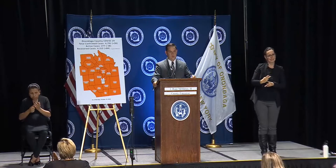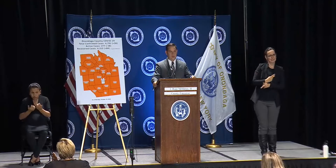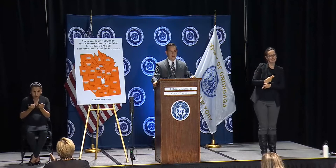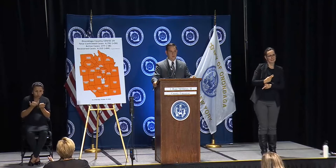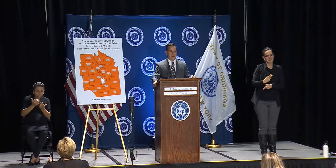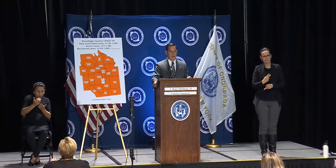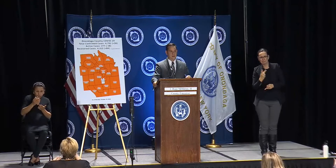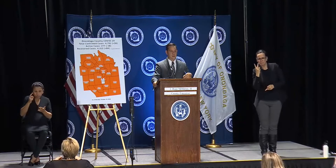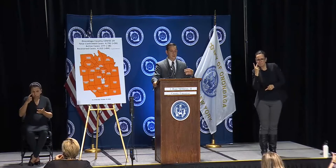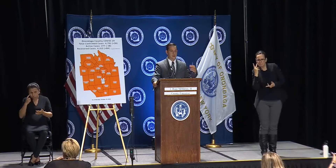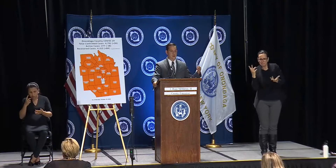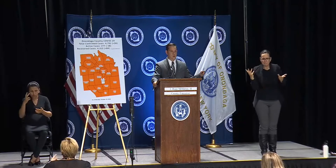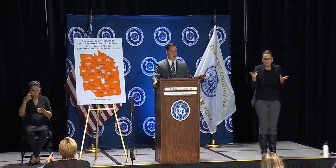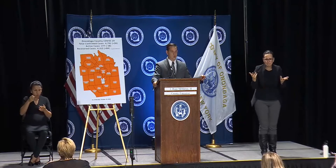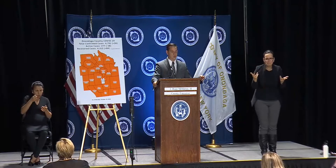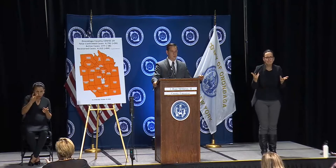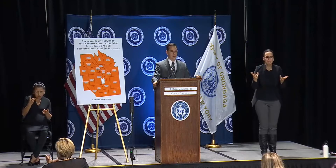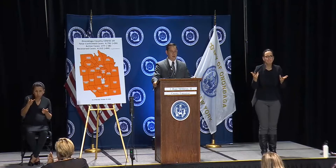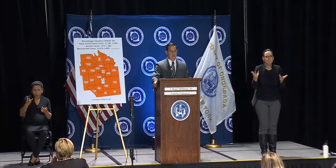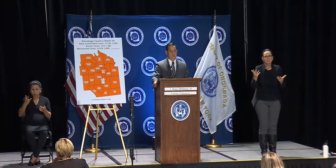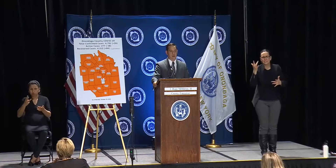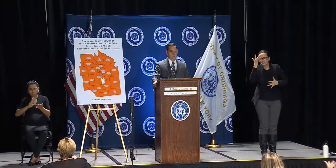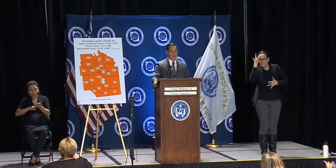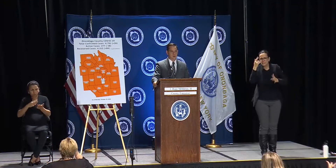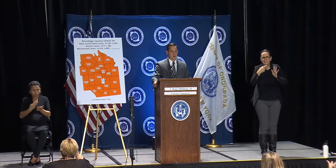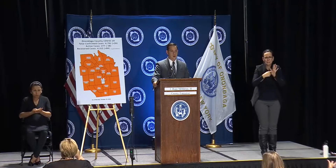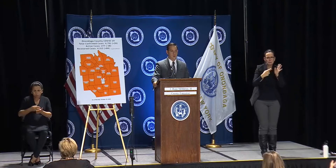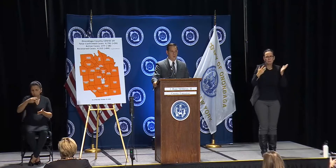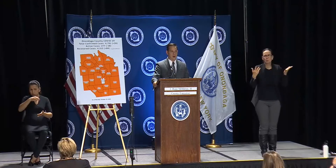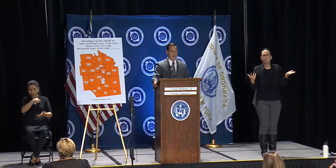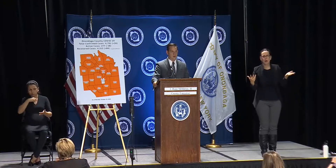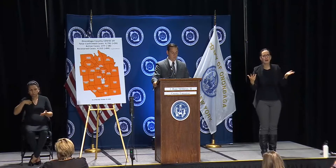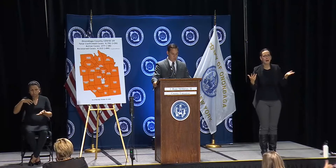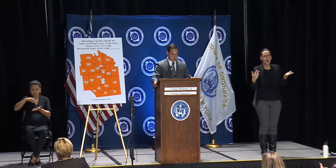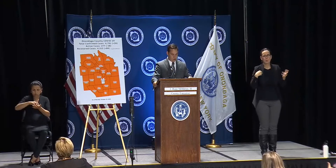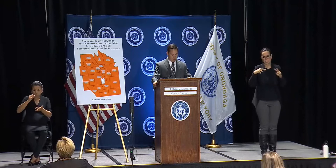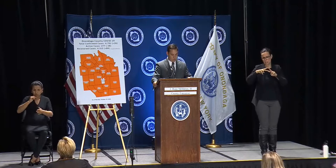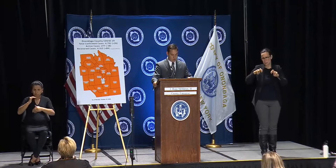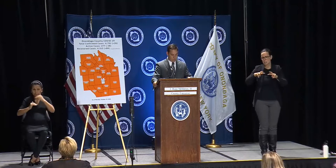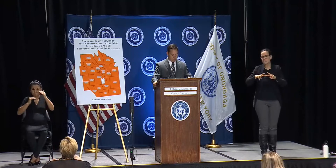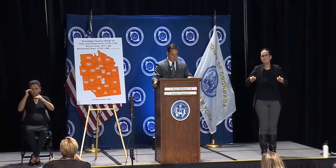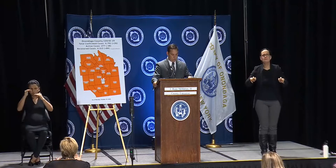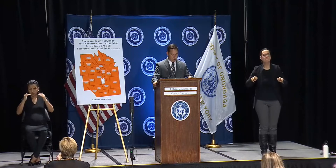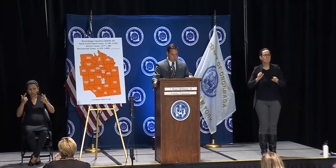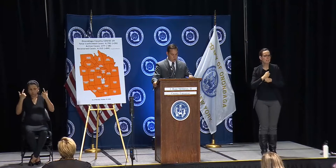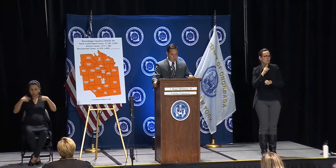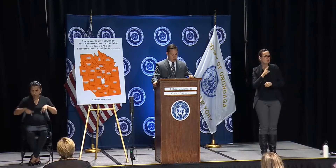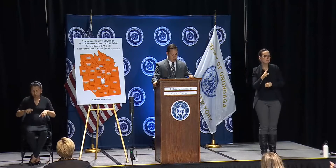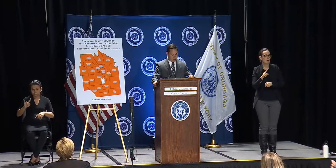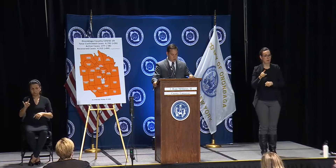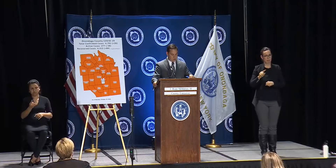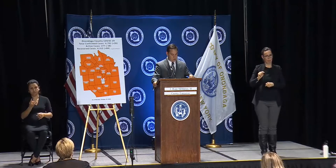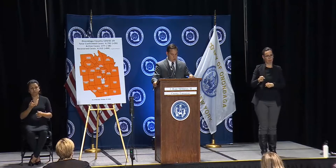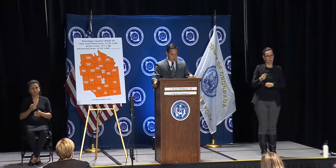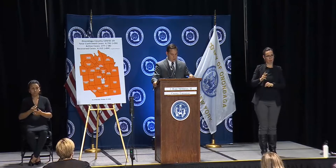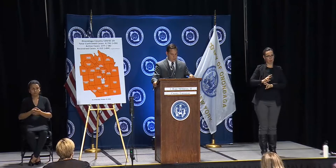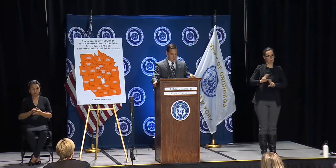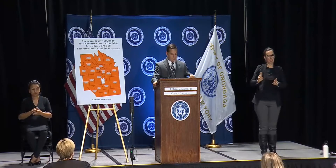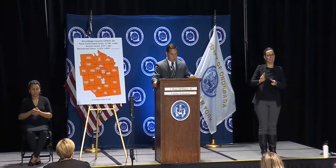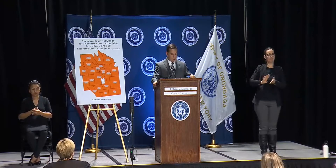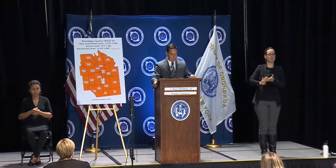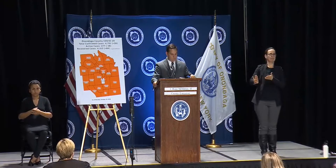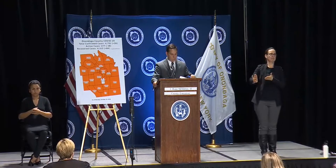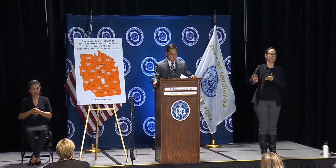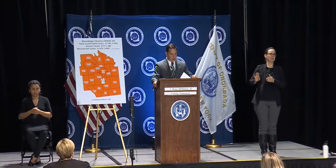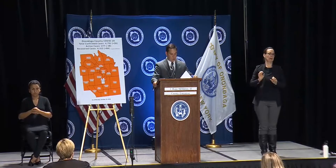students being hospitalized? Any other students being hospitalized? We'll have that information on Thursday to review. And so